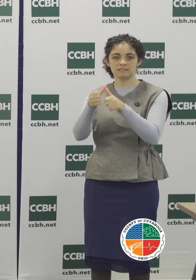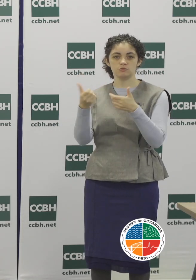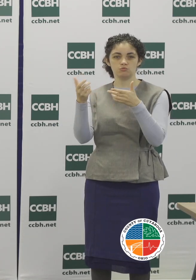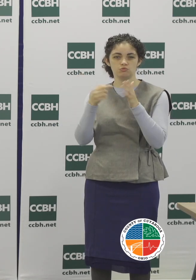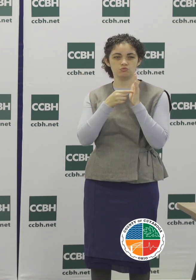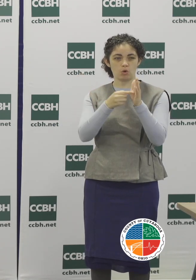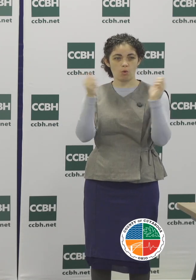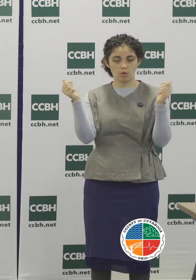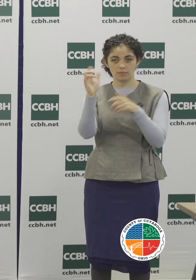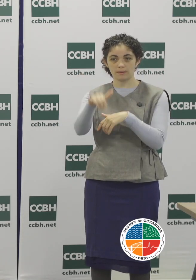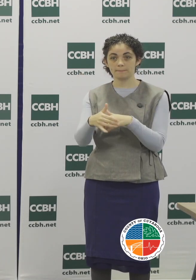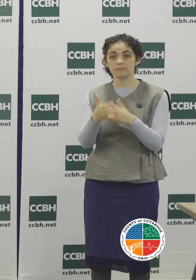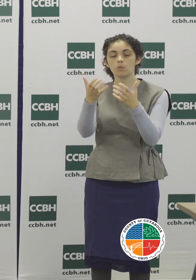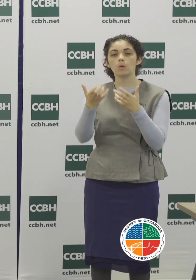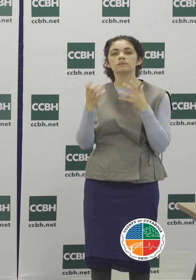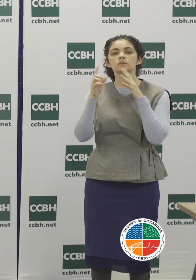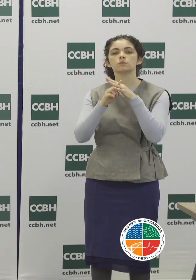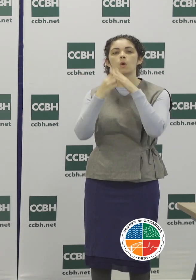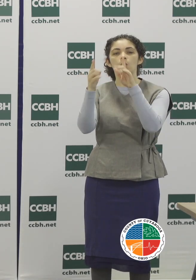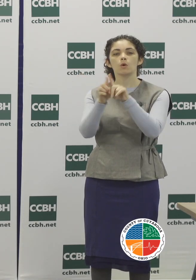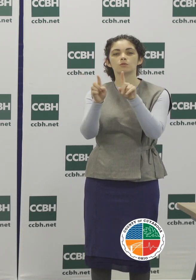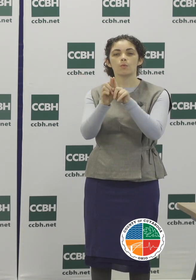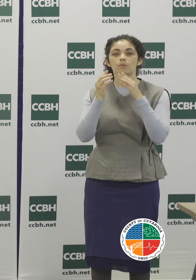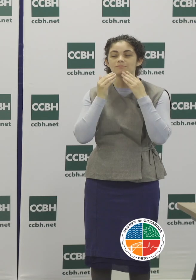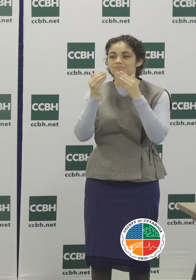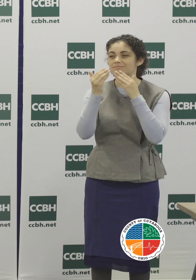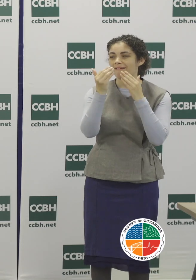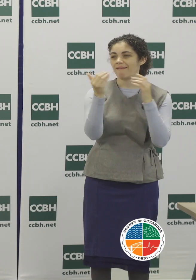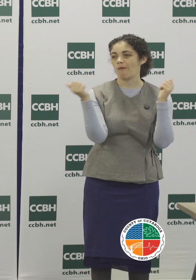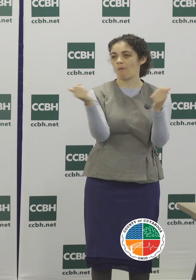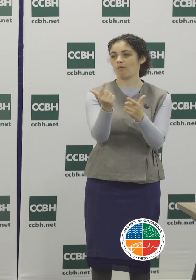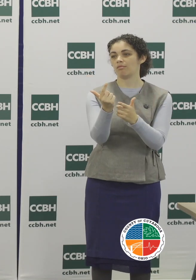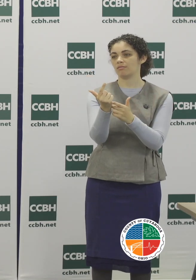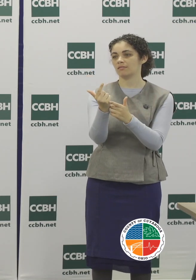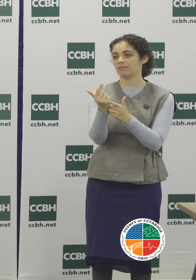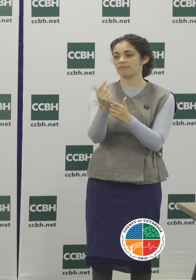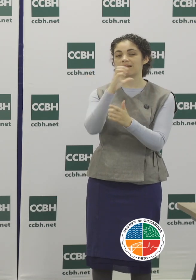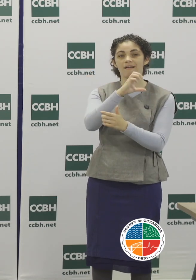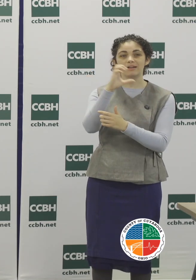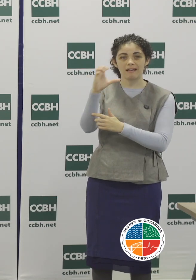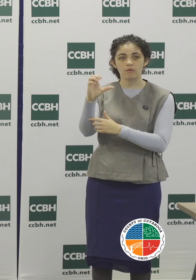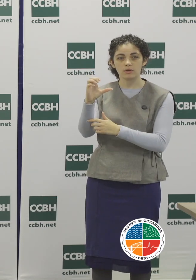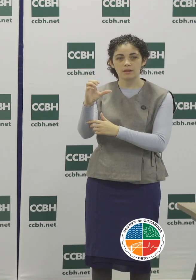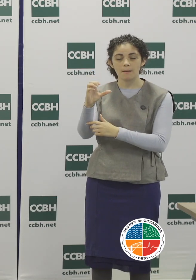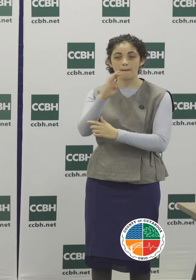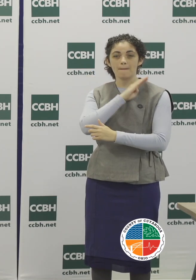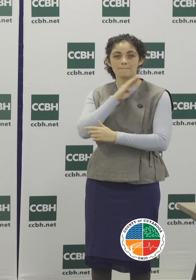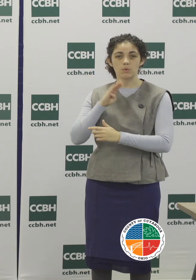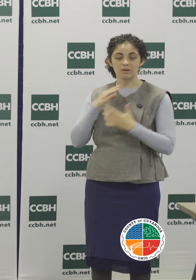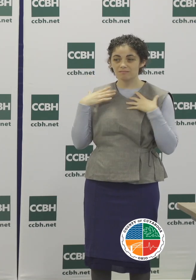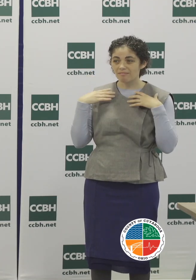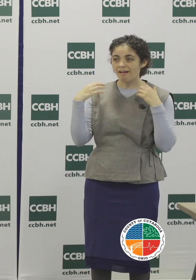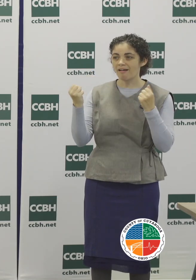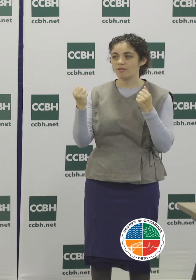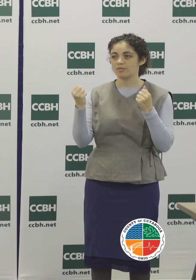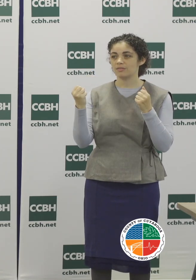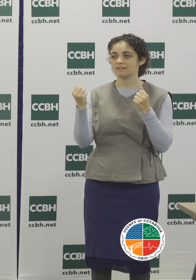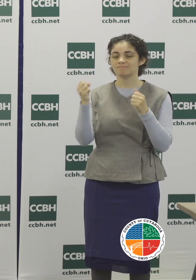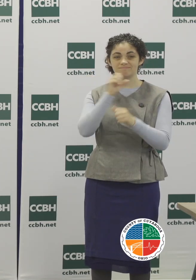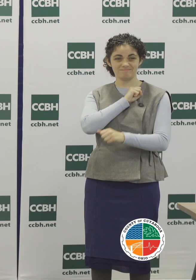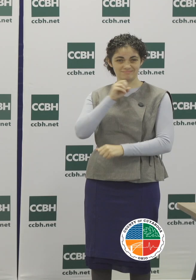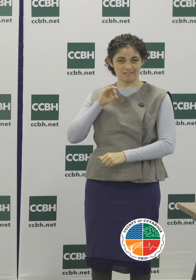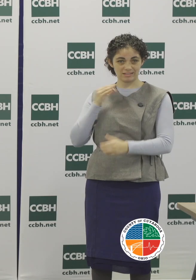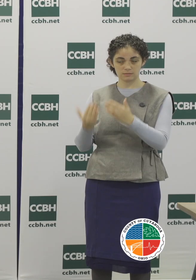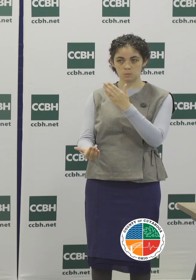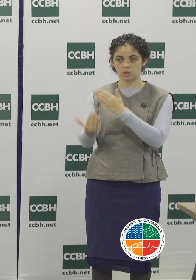I also wanted to begin with some gratitude for our Cuyahoga County Board of Health staff this morning.